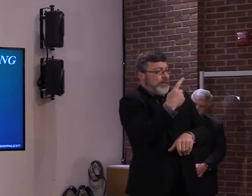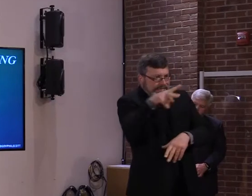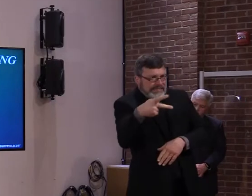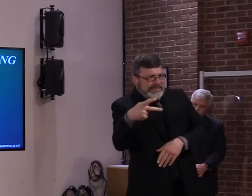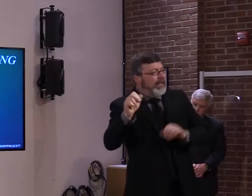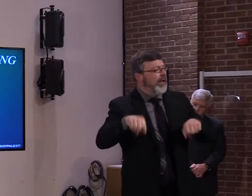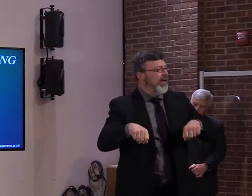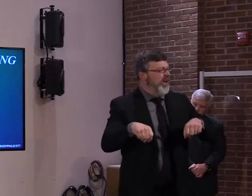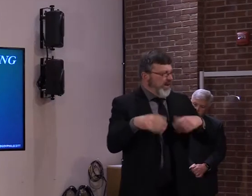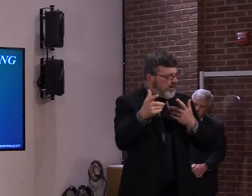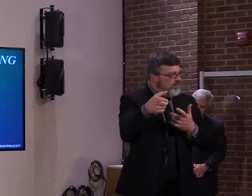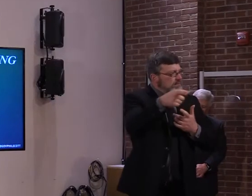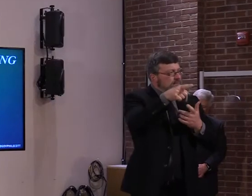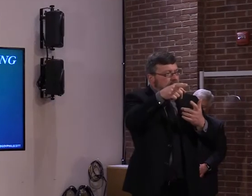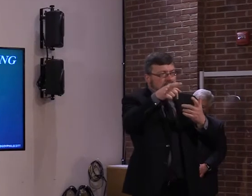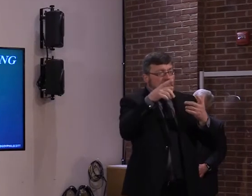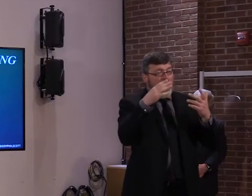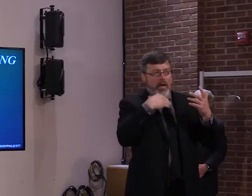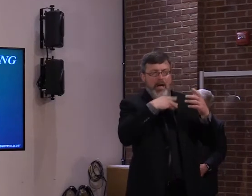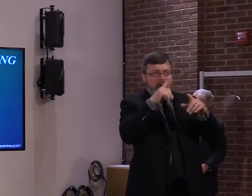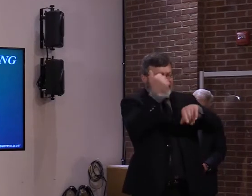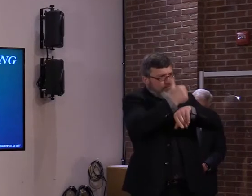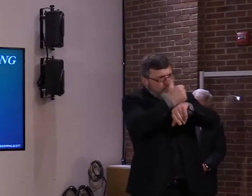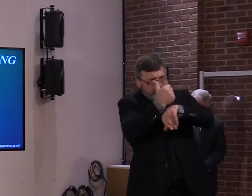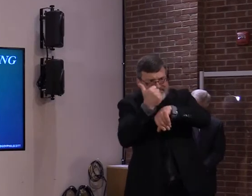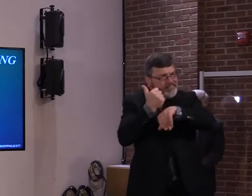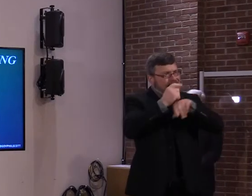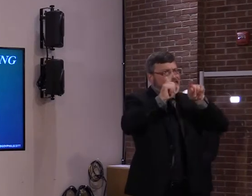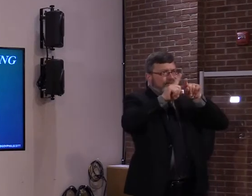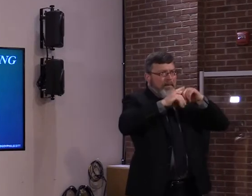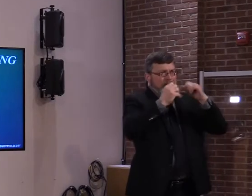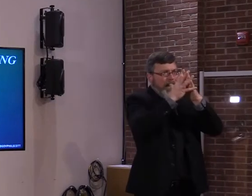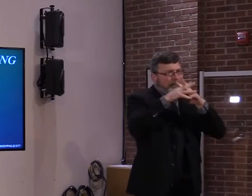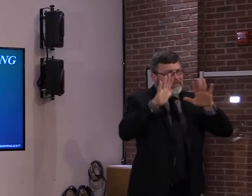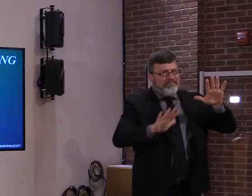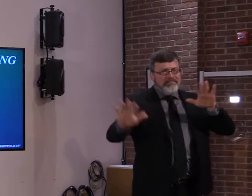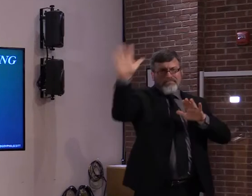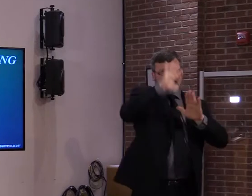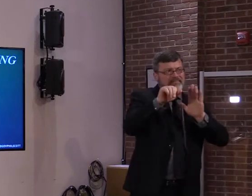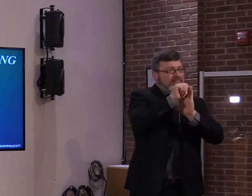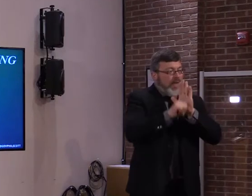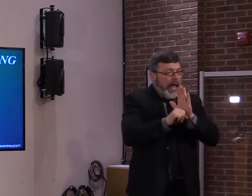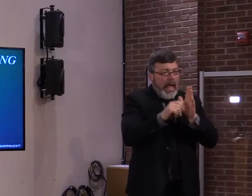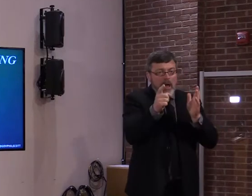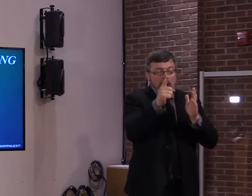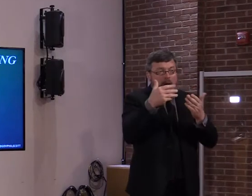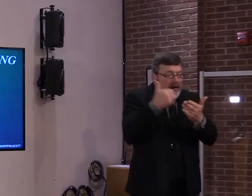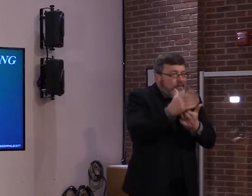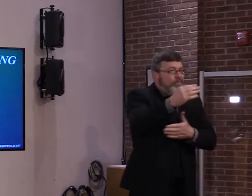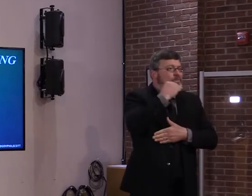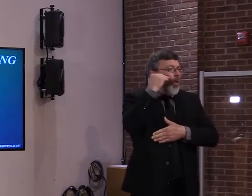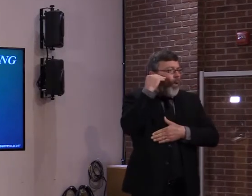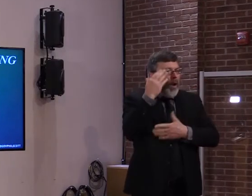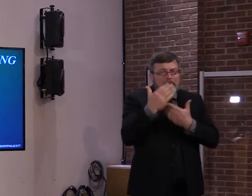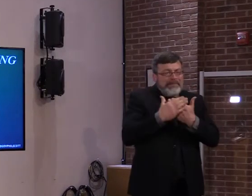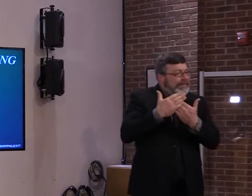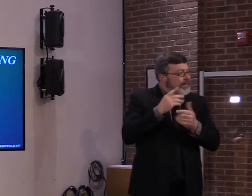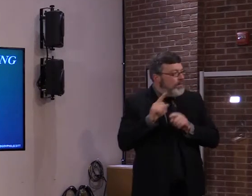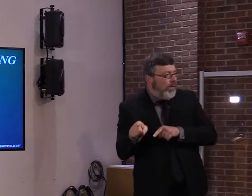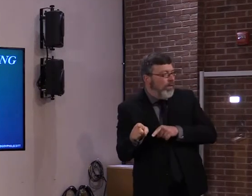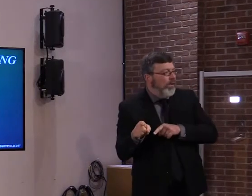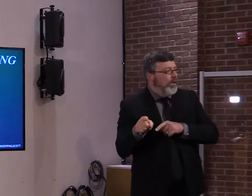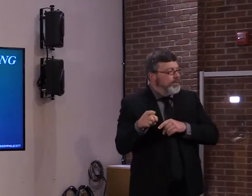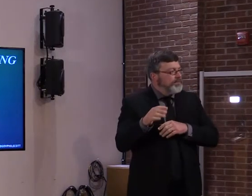vaccines accessible to anyone who's not yet vaccinated. And why I ask you again, if you know someone who isn't